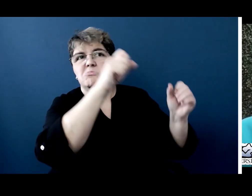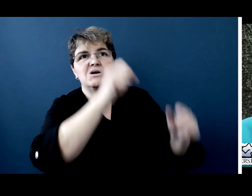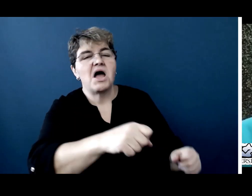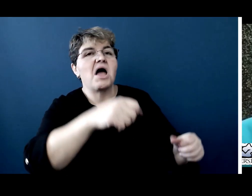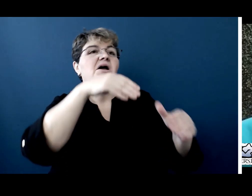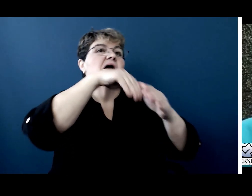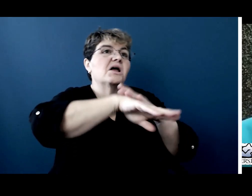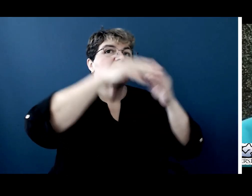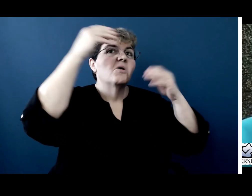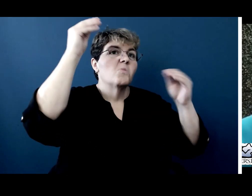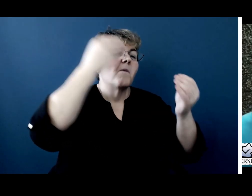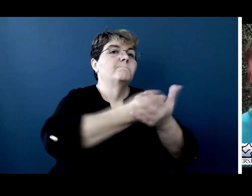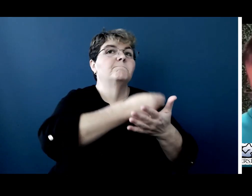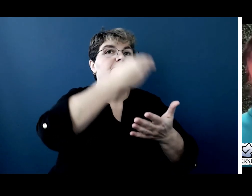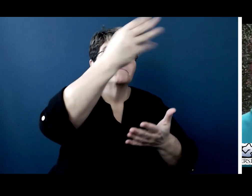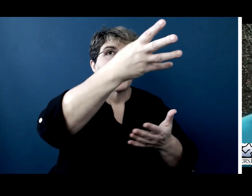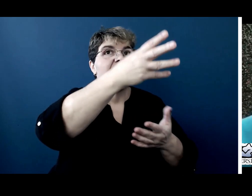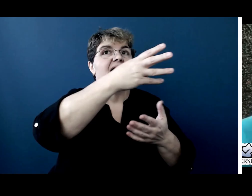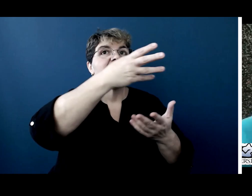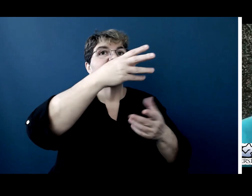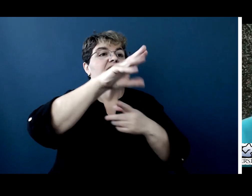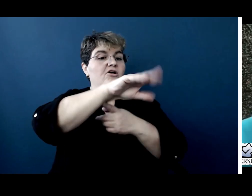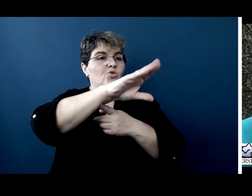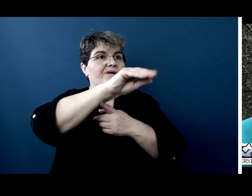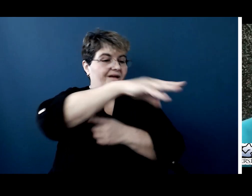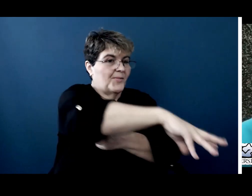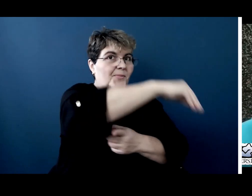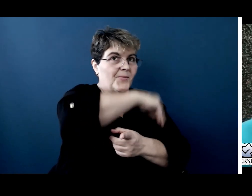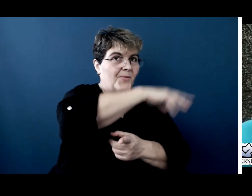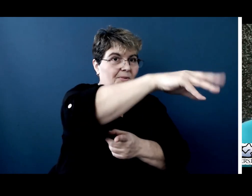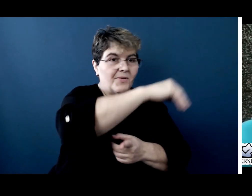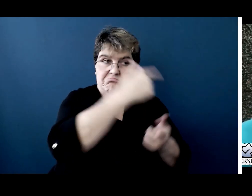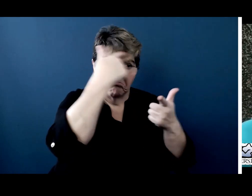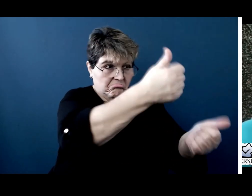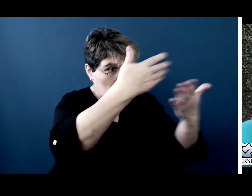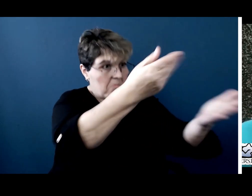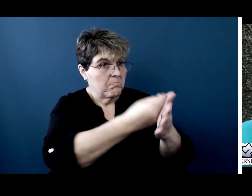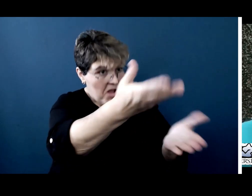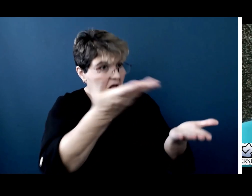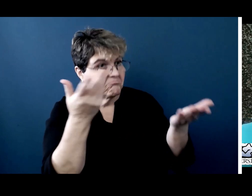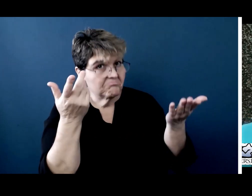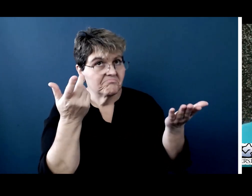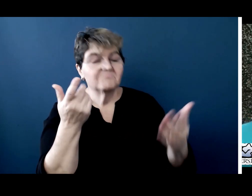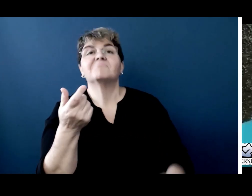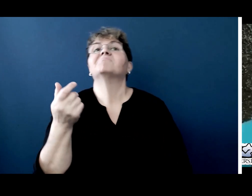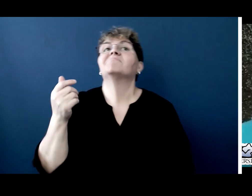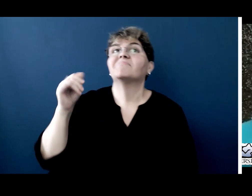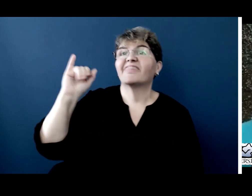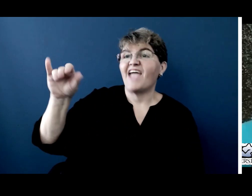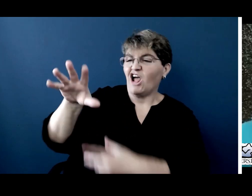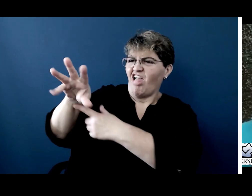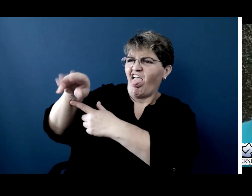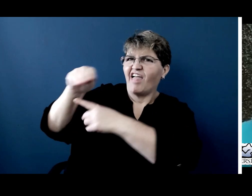a wonderful job. So I want you to thank you for sharing. You want to say goodbye to everybody? This is Vinny signing